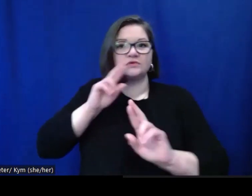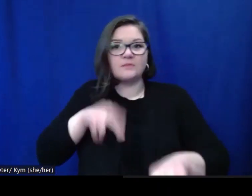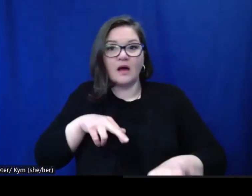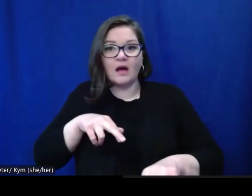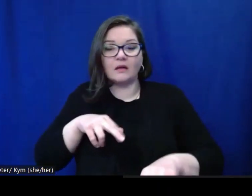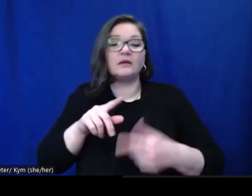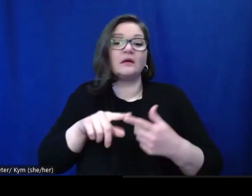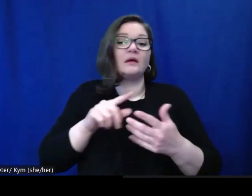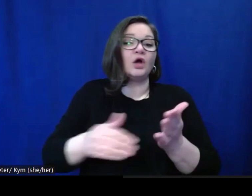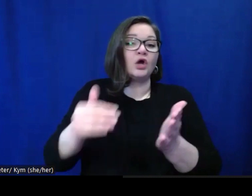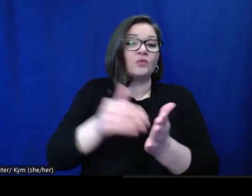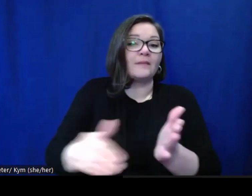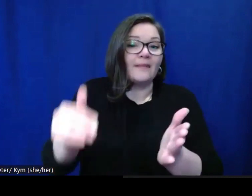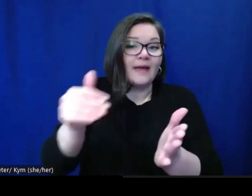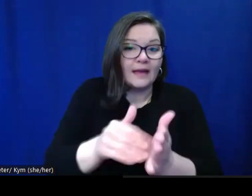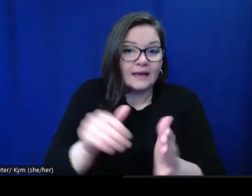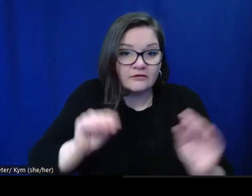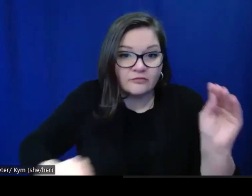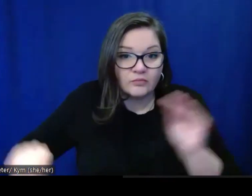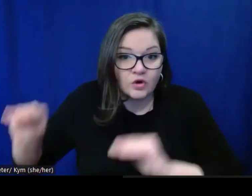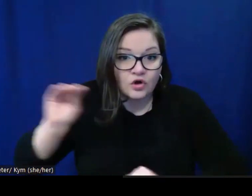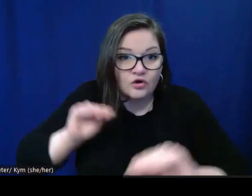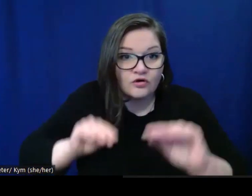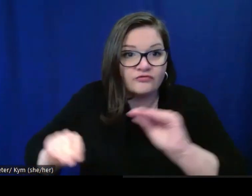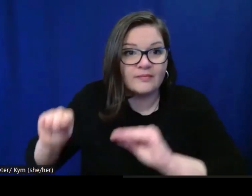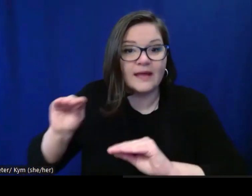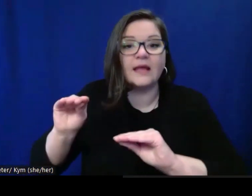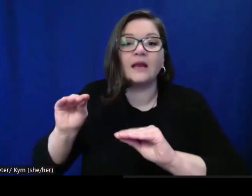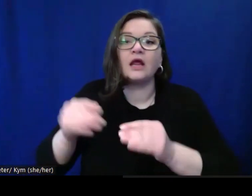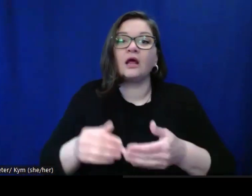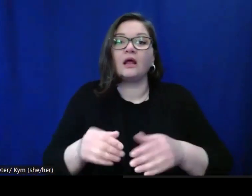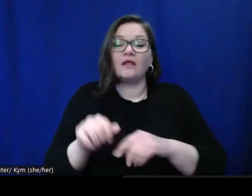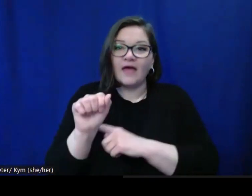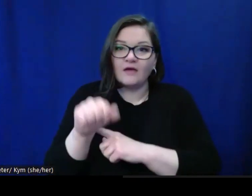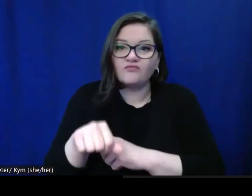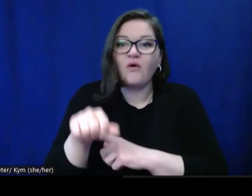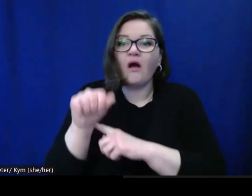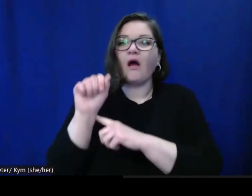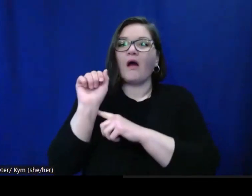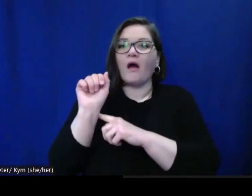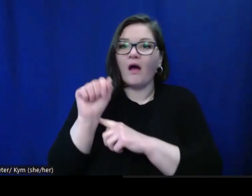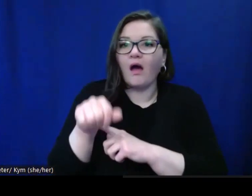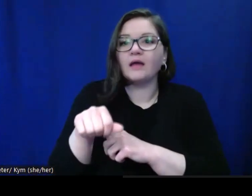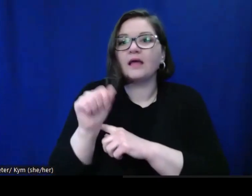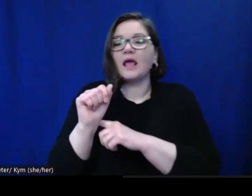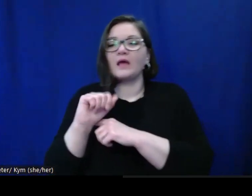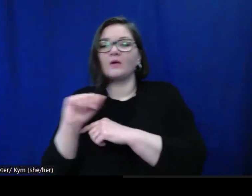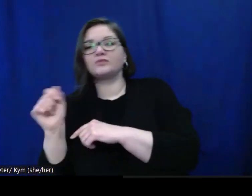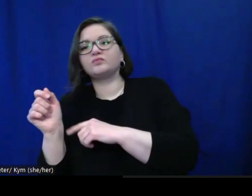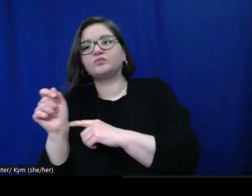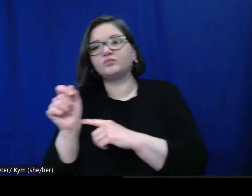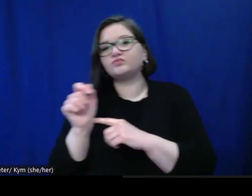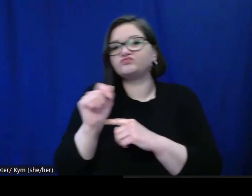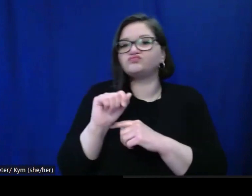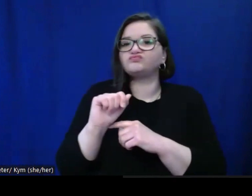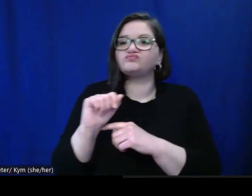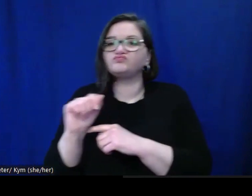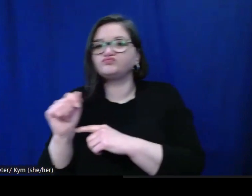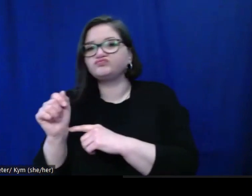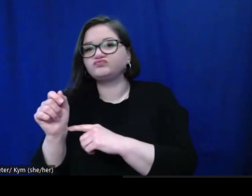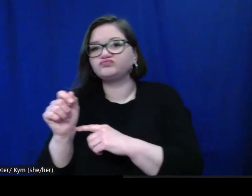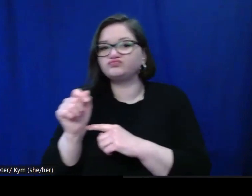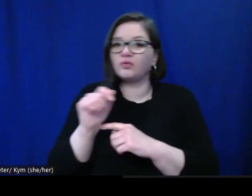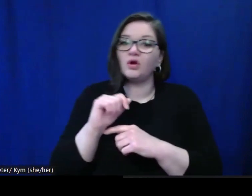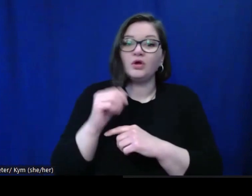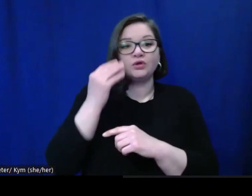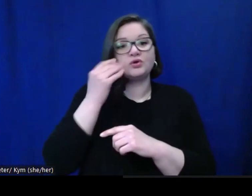Repetitive movements like the rocking, the swaying, sometimes potential failure to thrive.